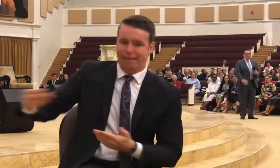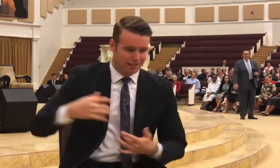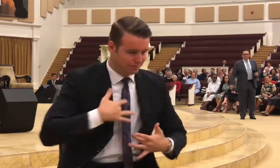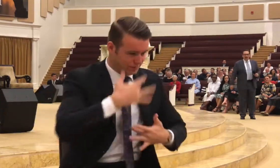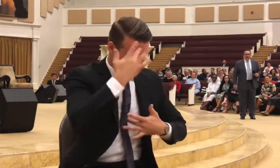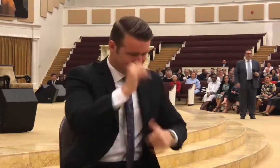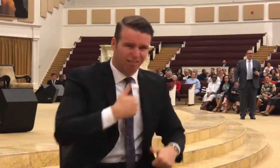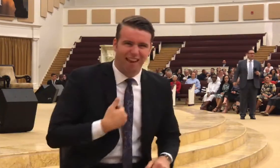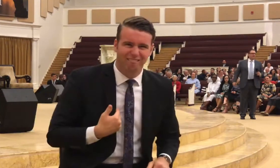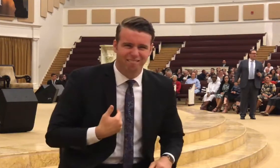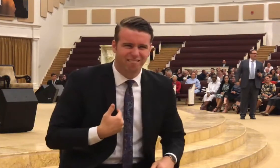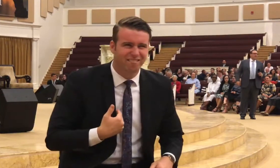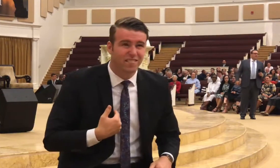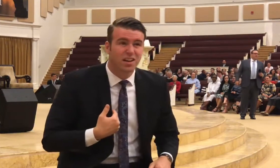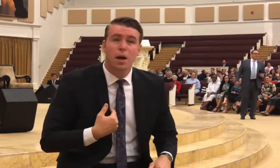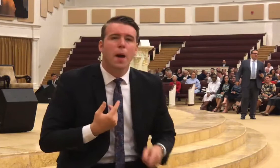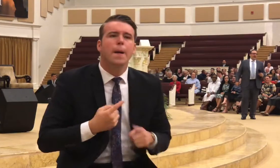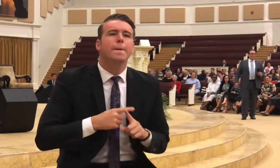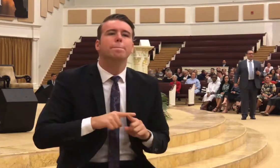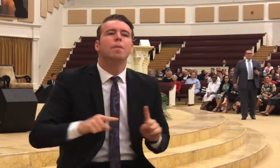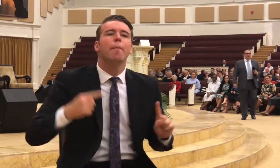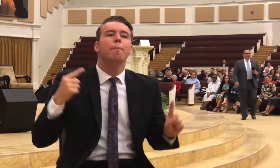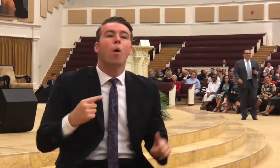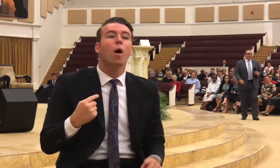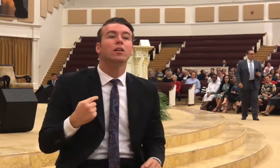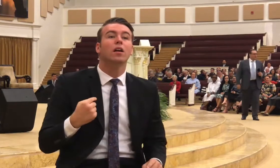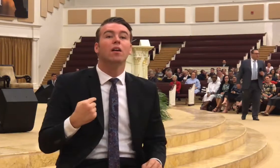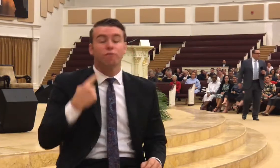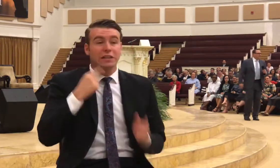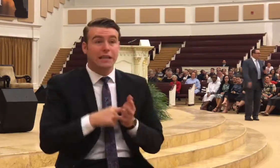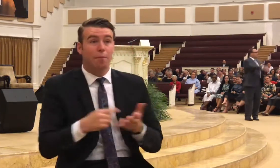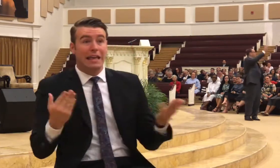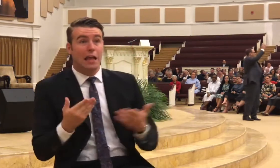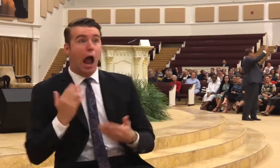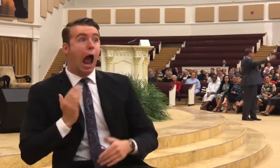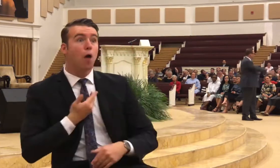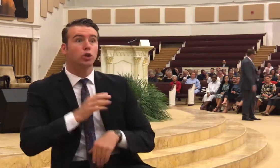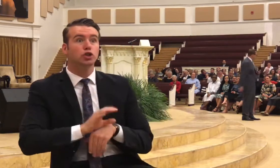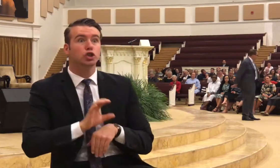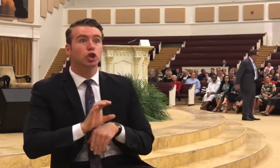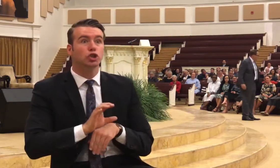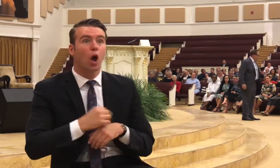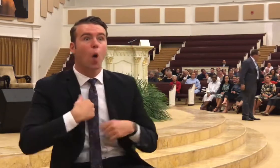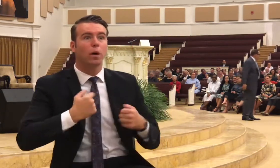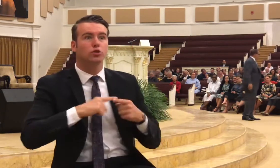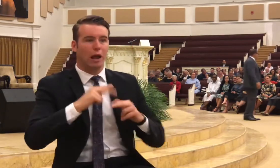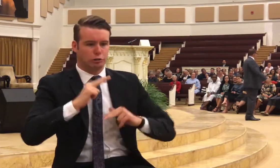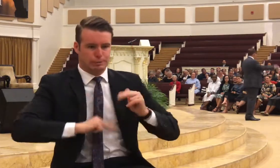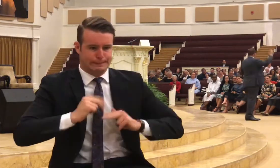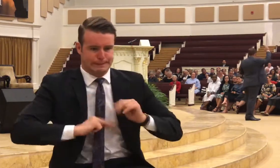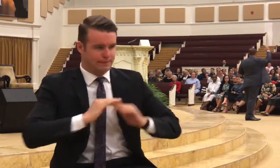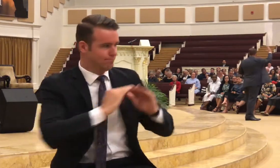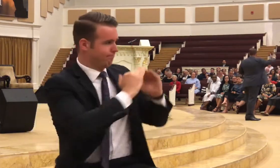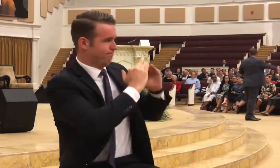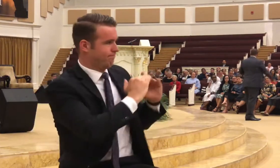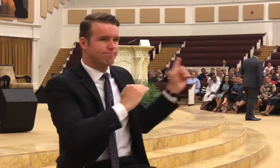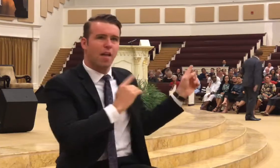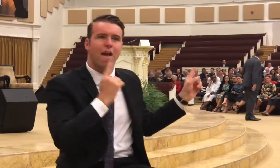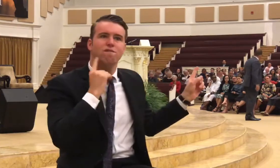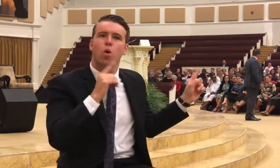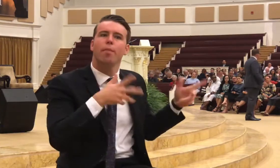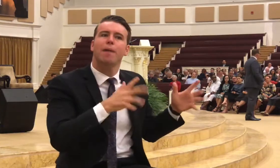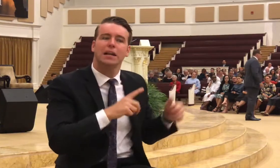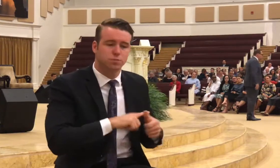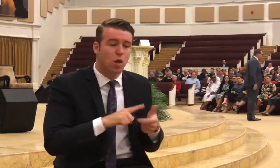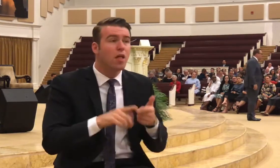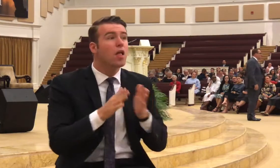And meanwhile, we're trying to raise money for it, to put the pavilion roof on, trying to get the prayer room turned